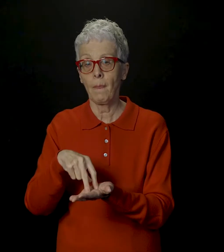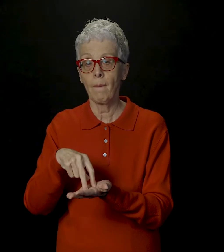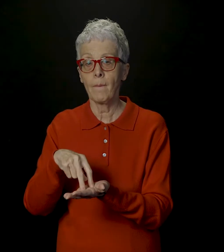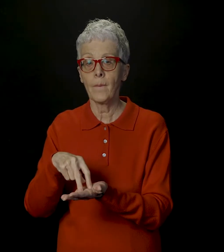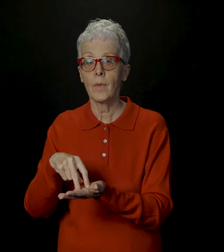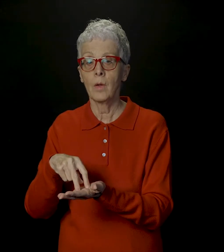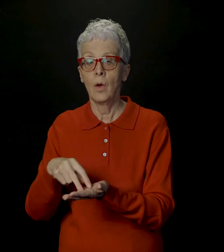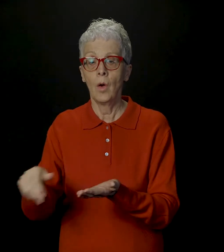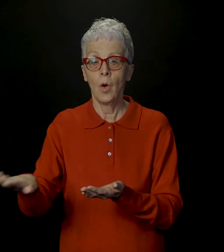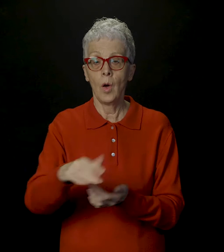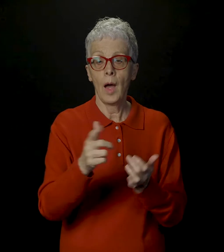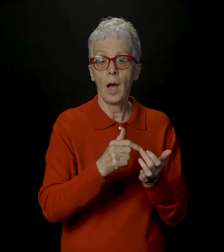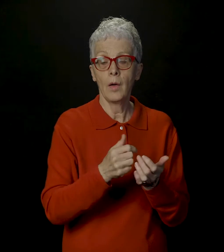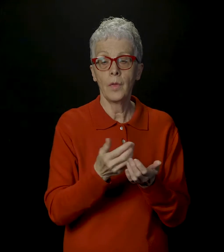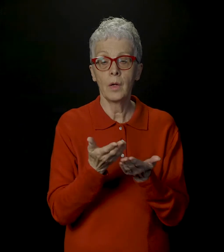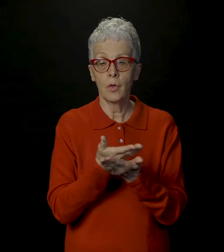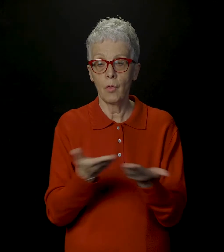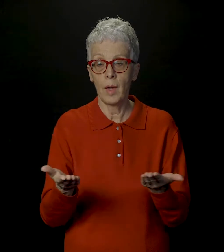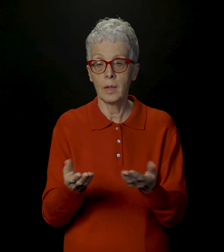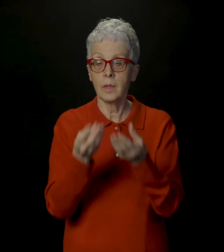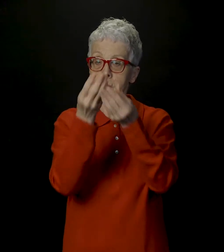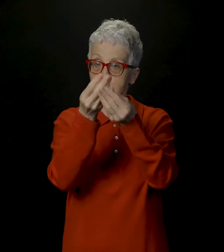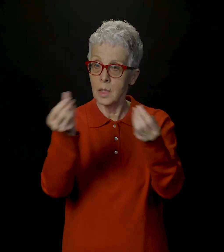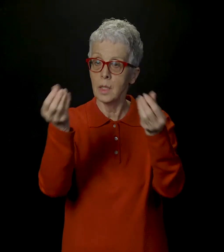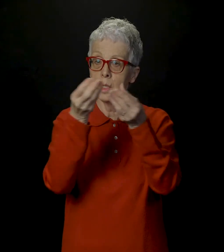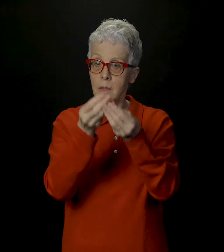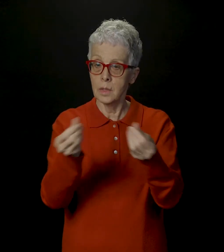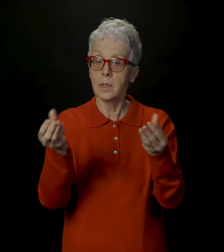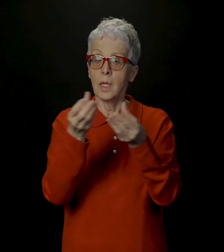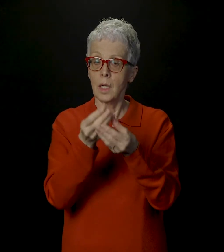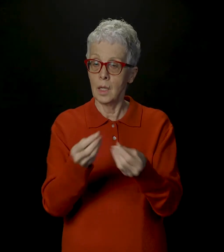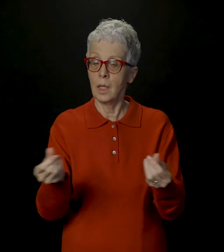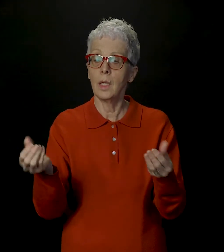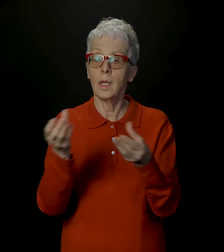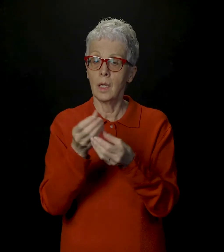Come on, let's sing this